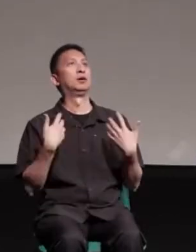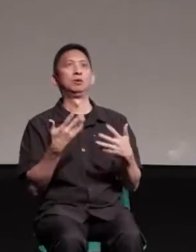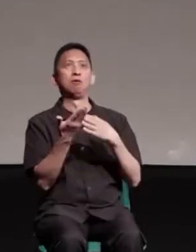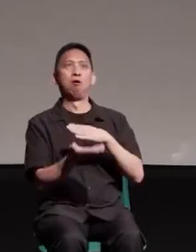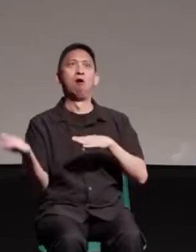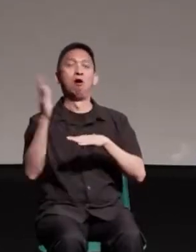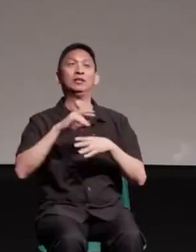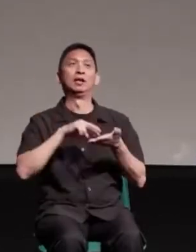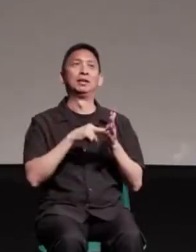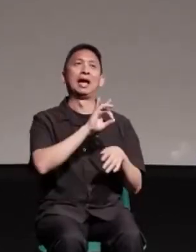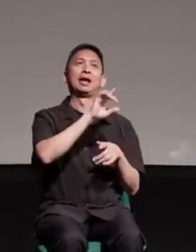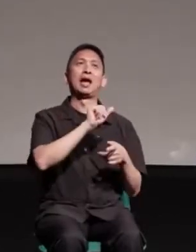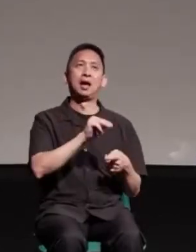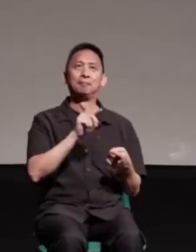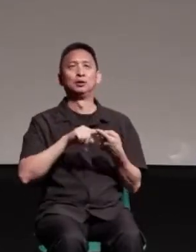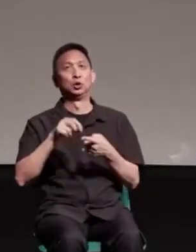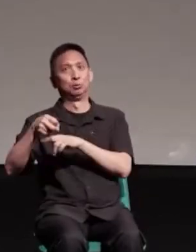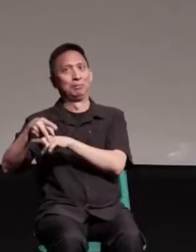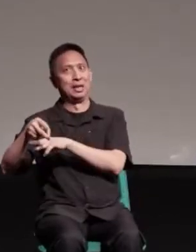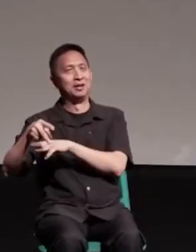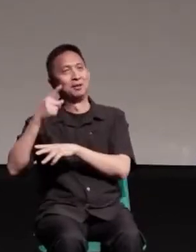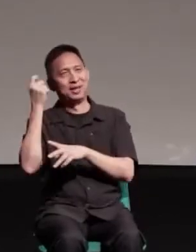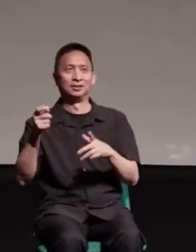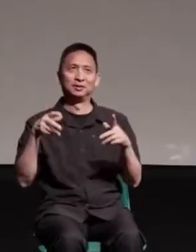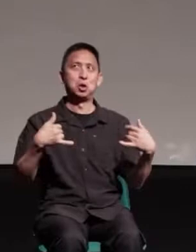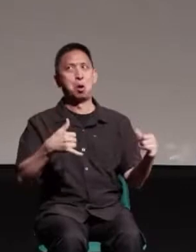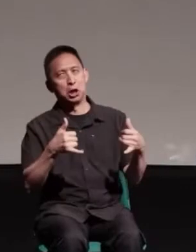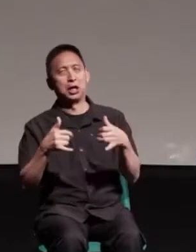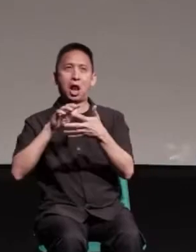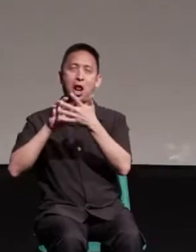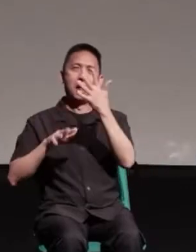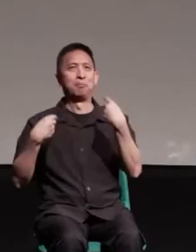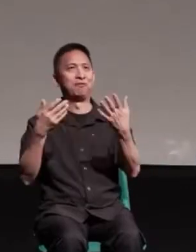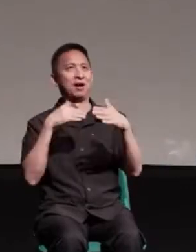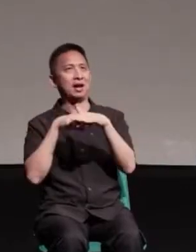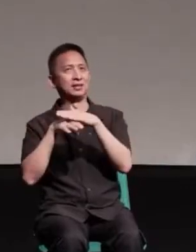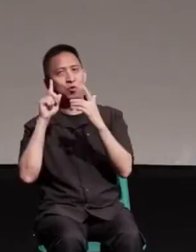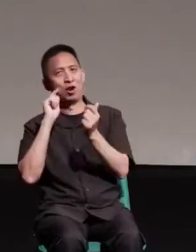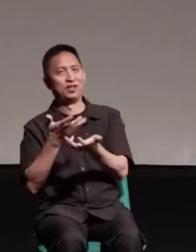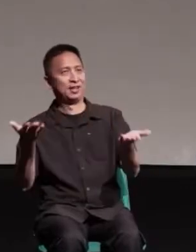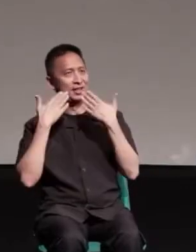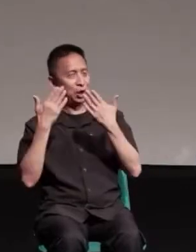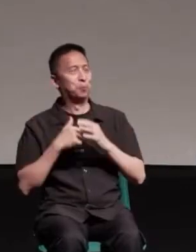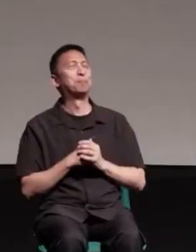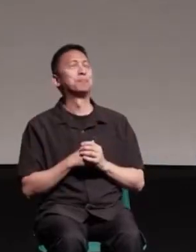Day means 8 a.m. to midnight because we have parties and all of that. So thank you very much.